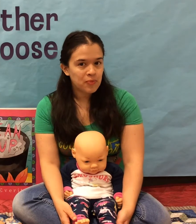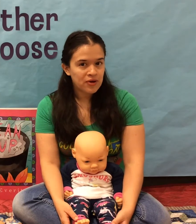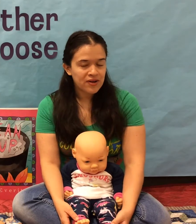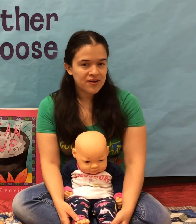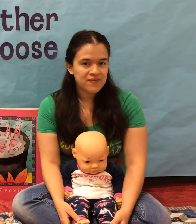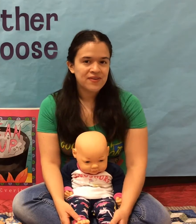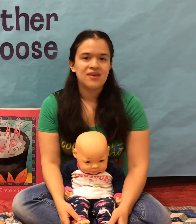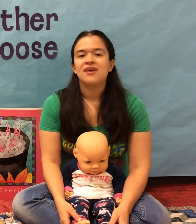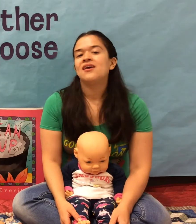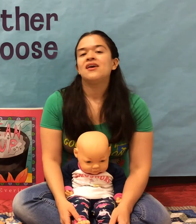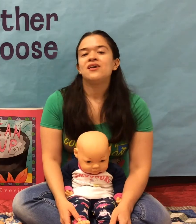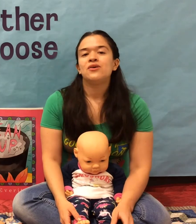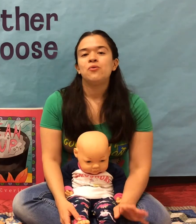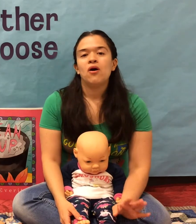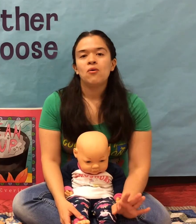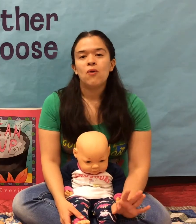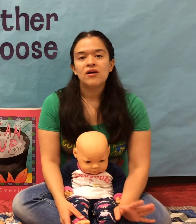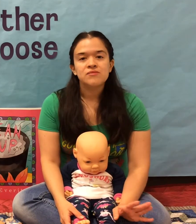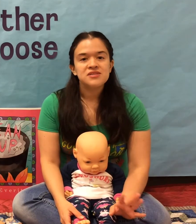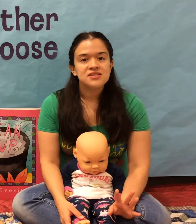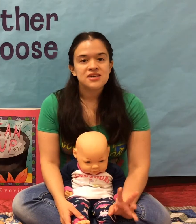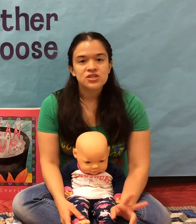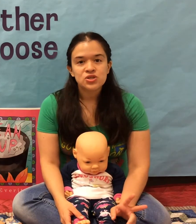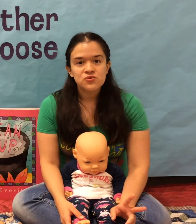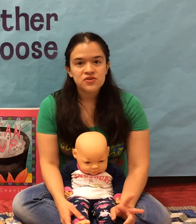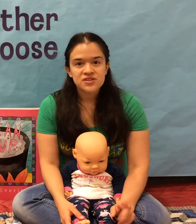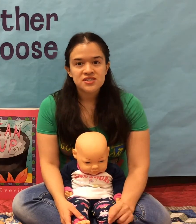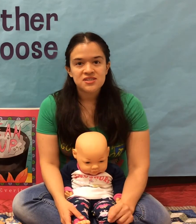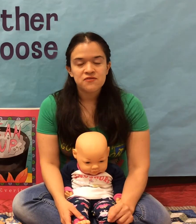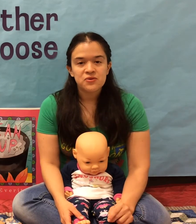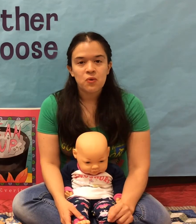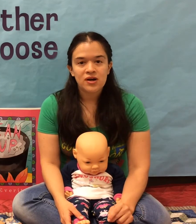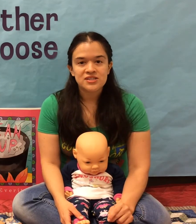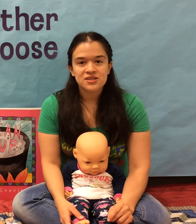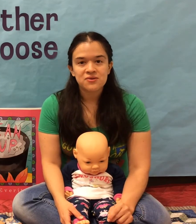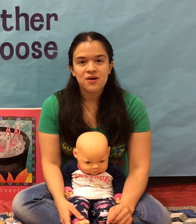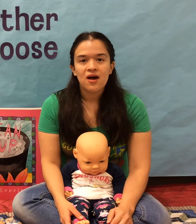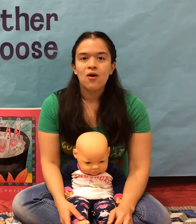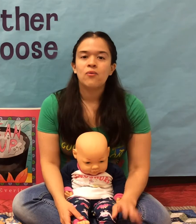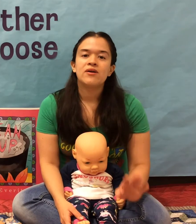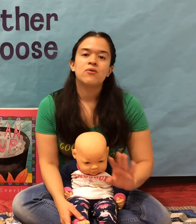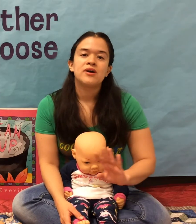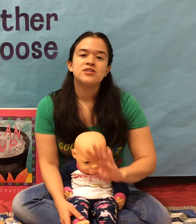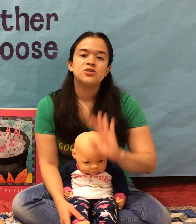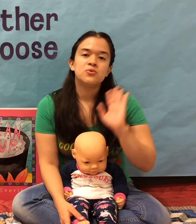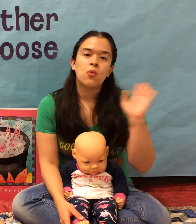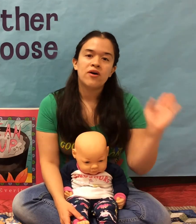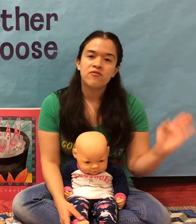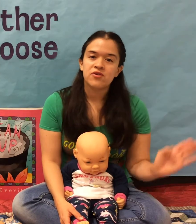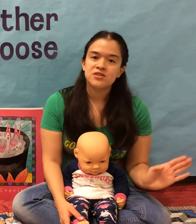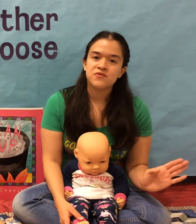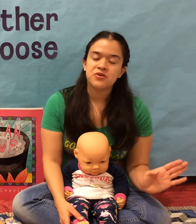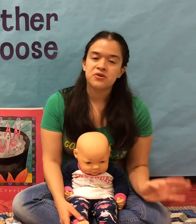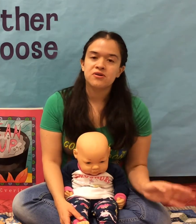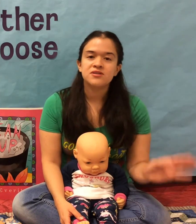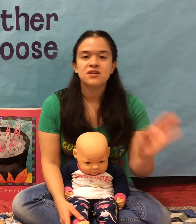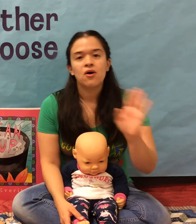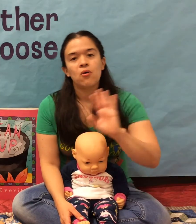Book. You are welcome to sing two verses if you want to. We are going to do one verse for the girls,